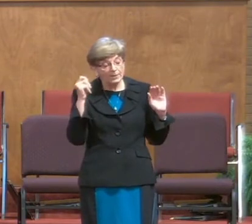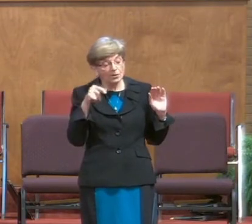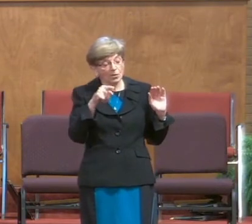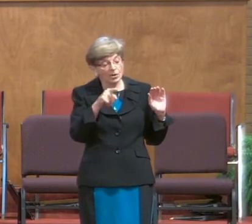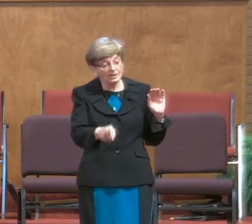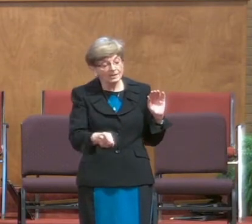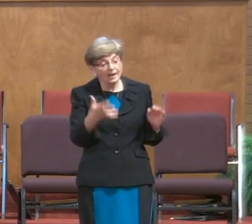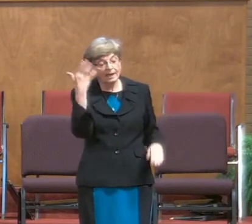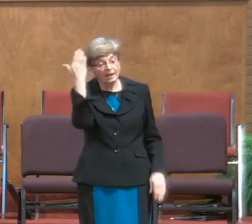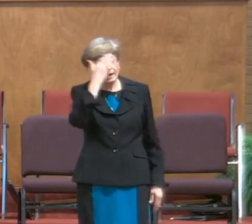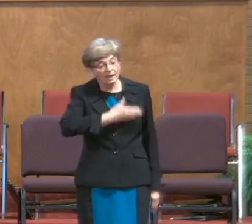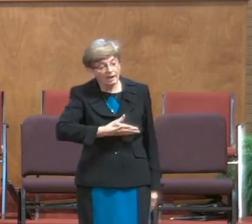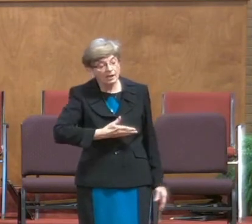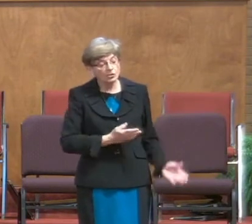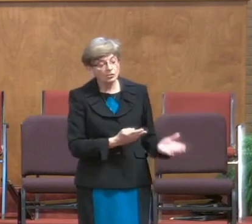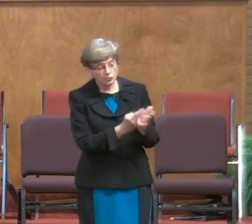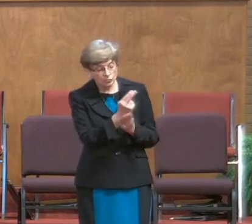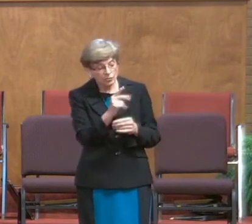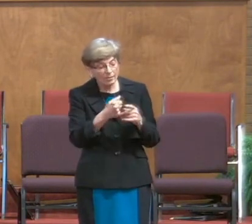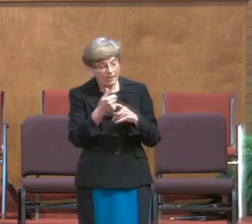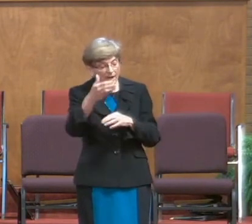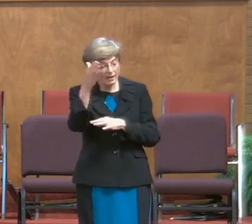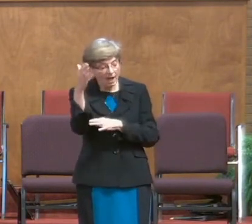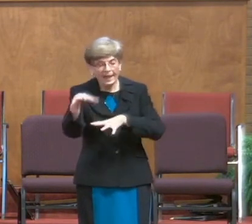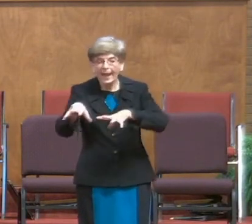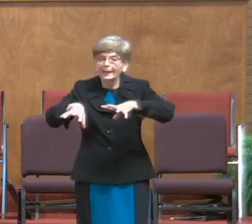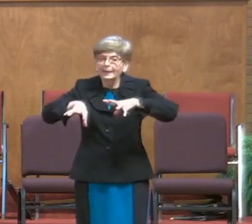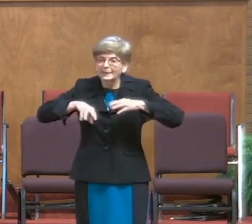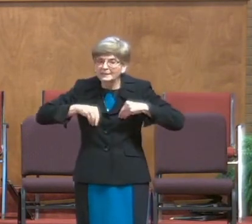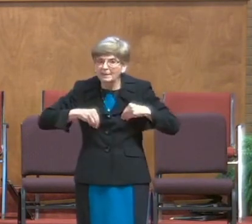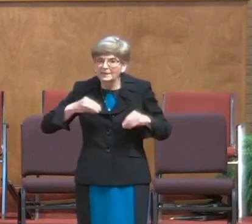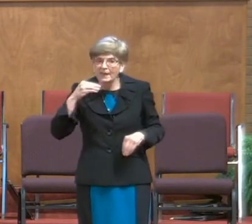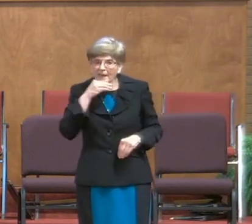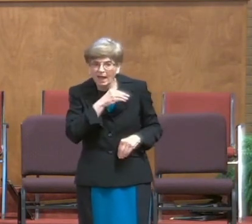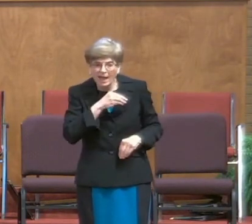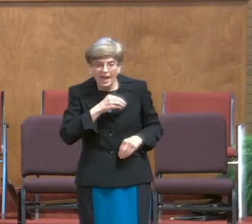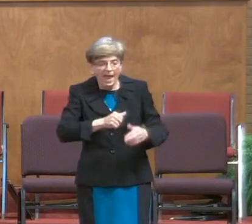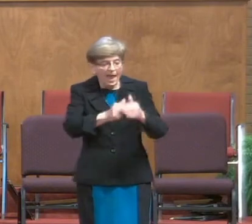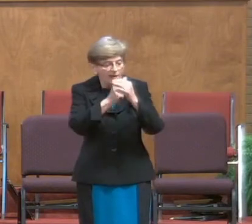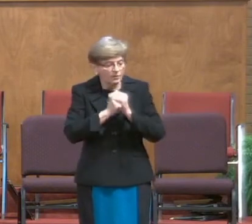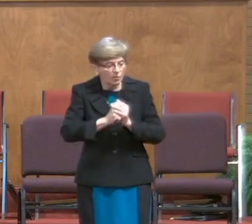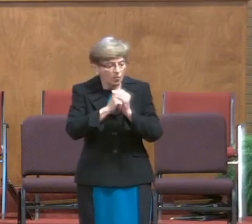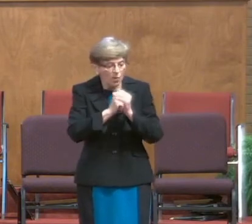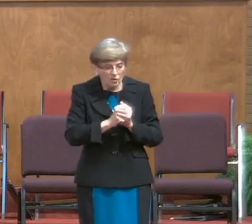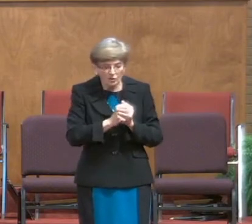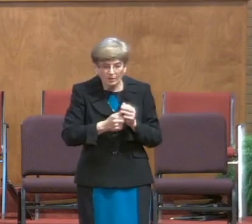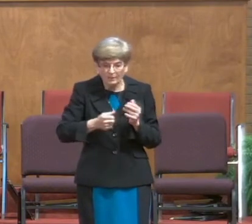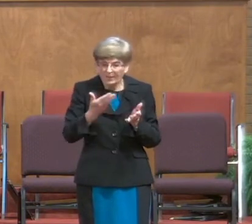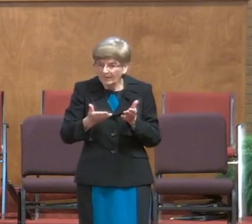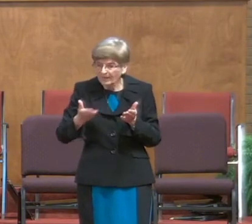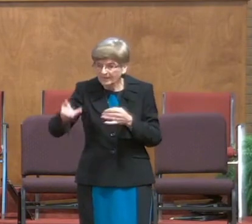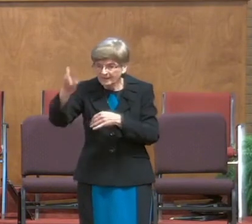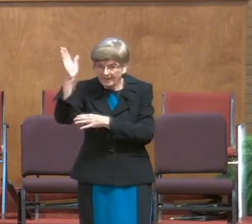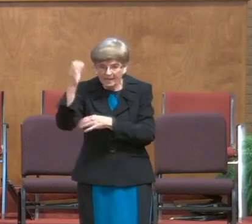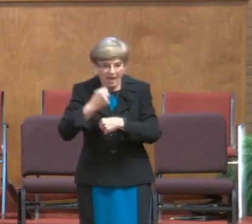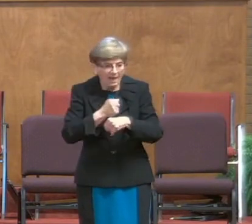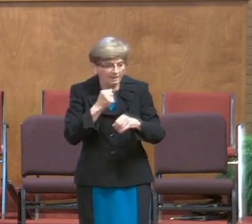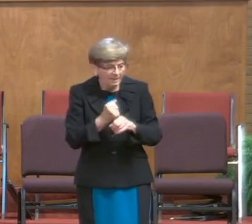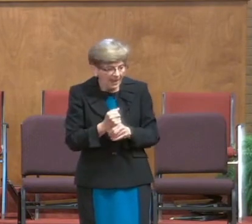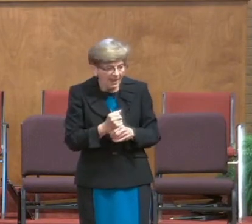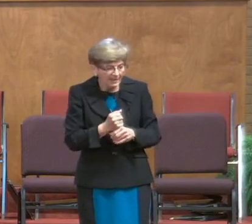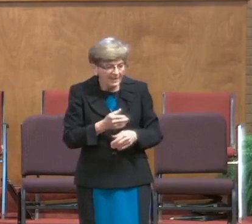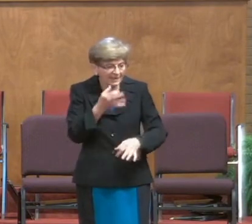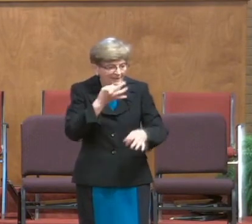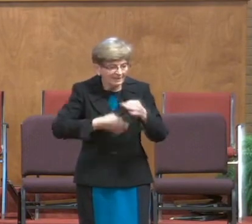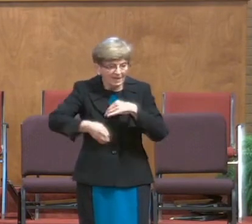truth about God for a lie and worshiped and served the creature rather than the Creator, who is blessed forever. Amen. For this